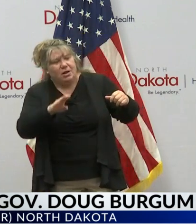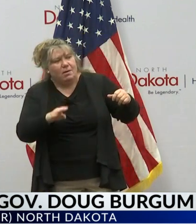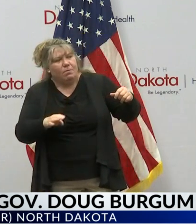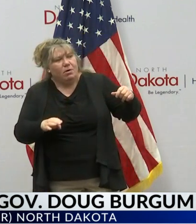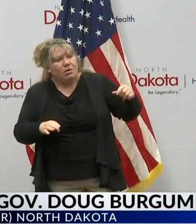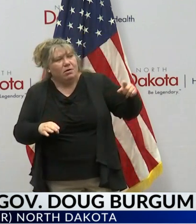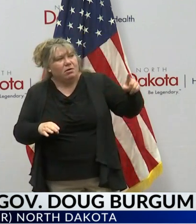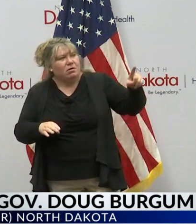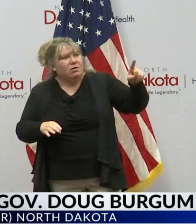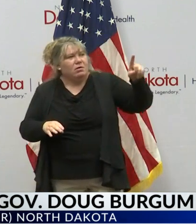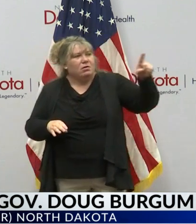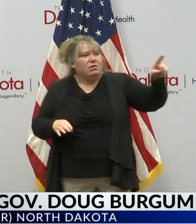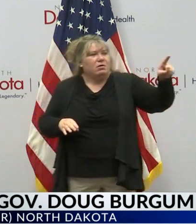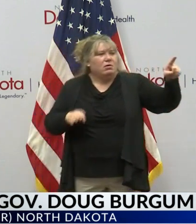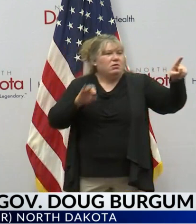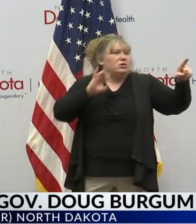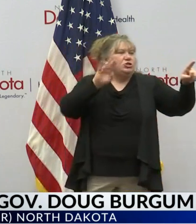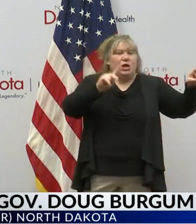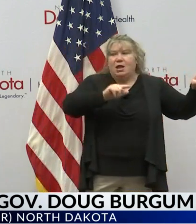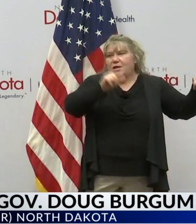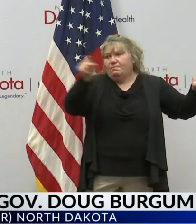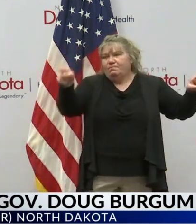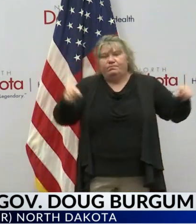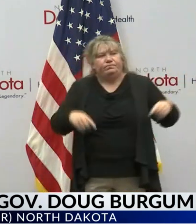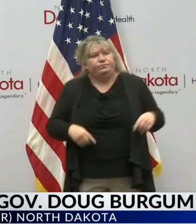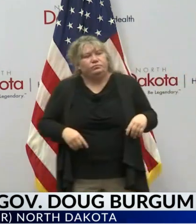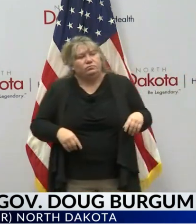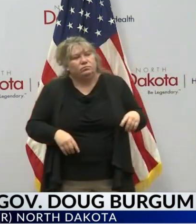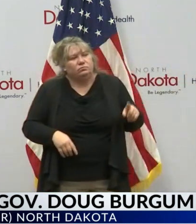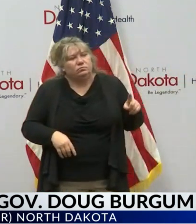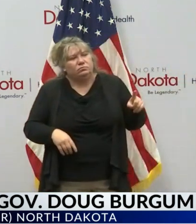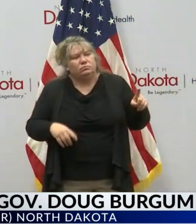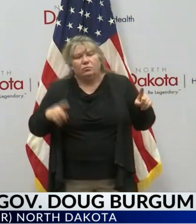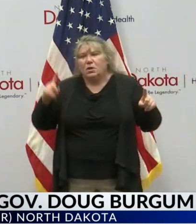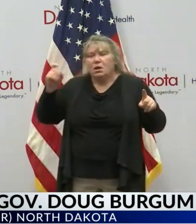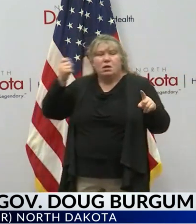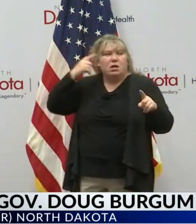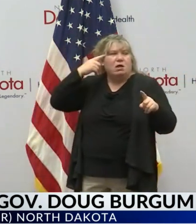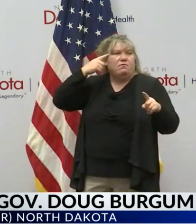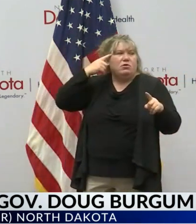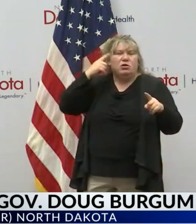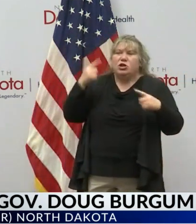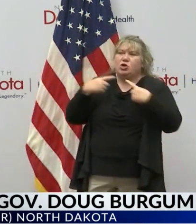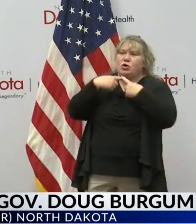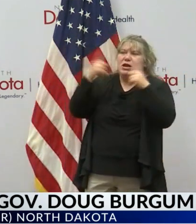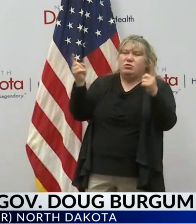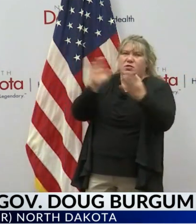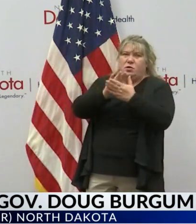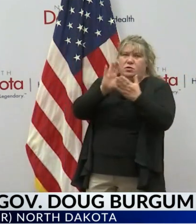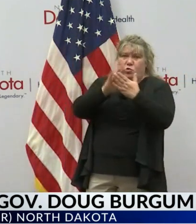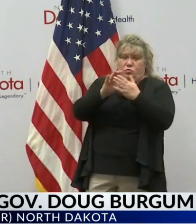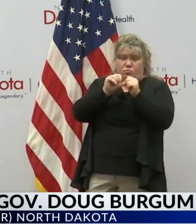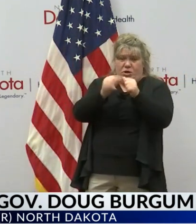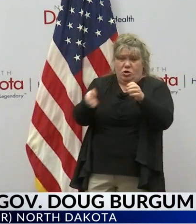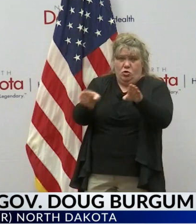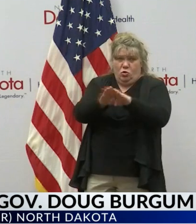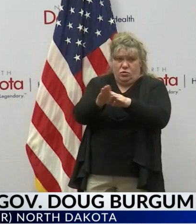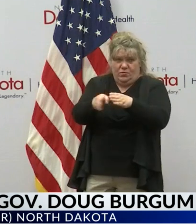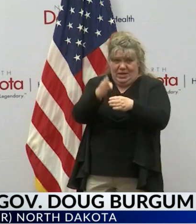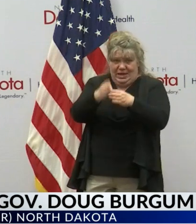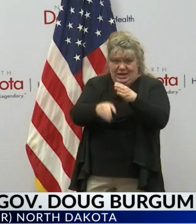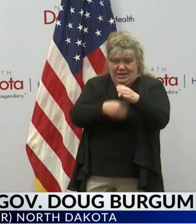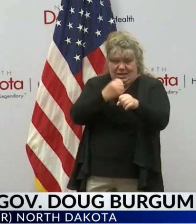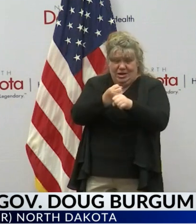minute, Jack, so we'll go to you next, and then we'll come to this side. Governor, you announcing that schools will remain closed for the end of the year,